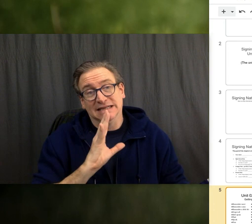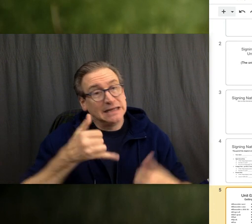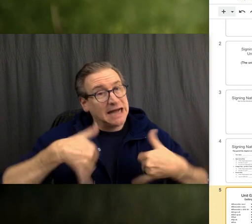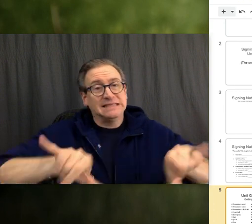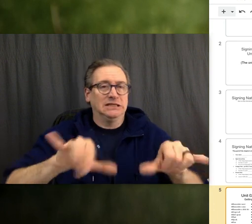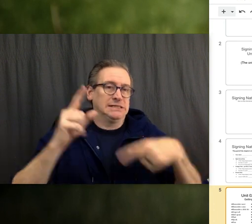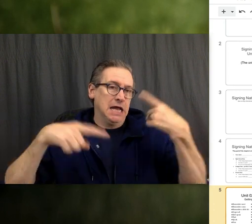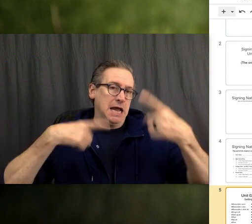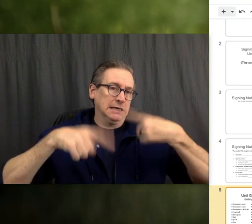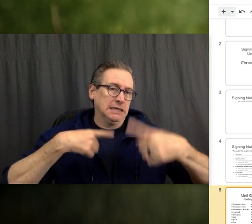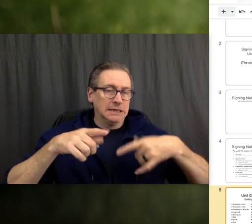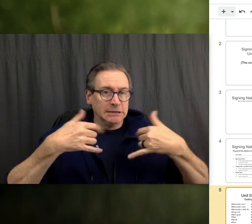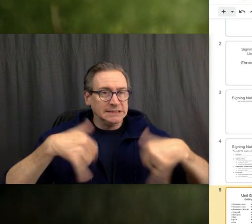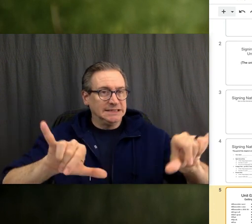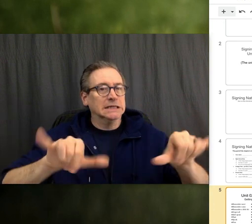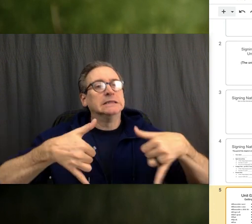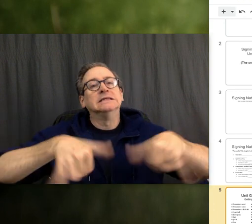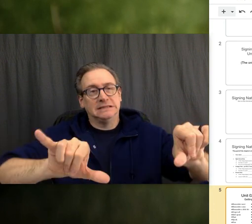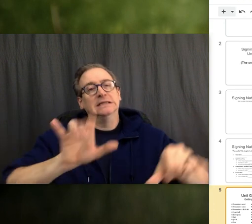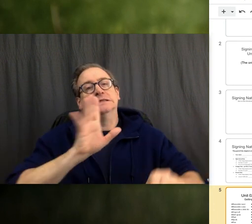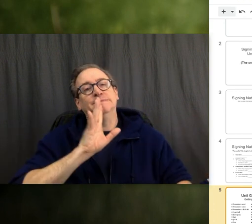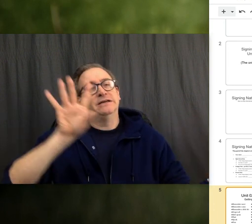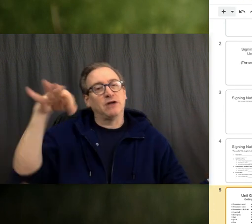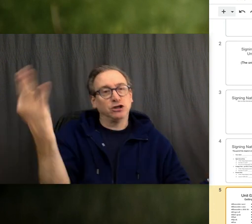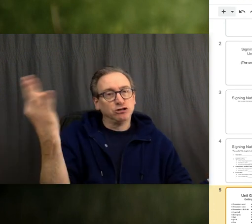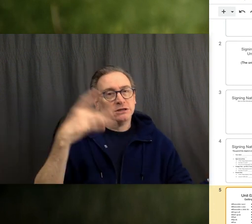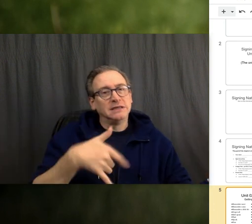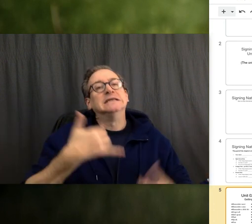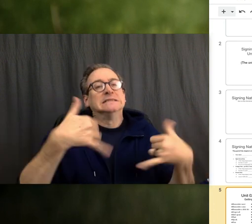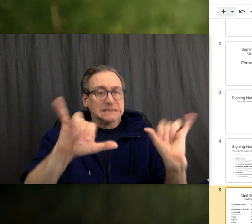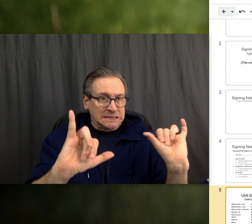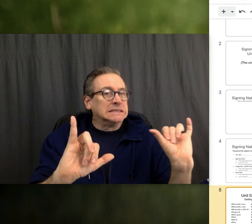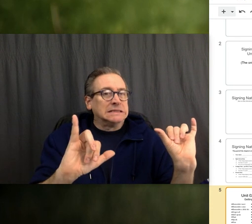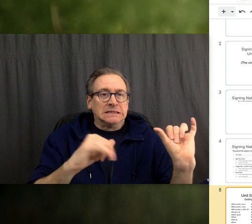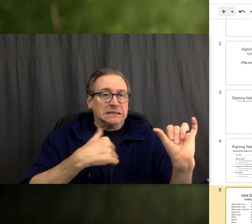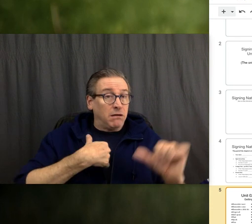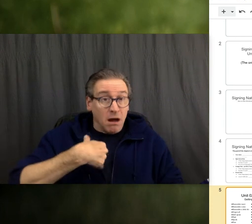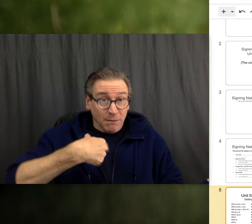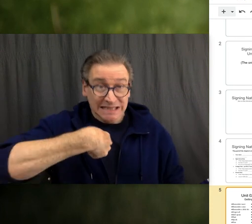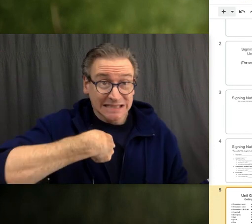speak it. I still sign. Still speak French.